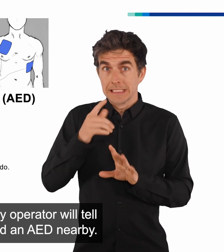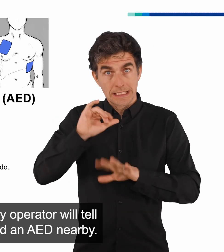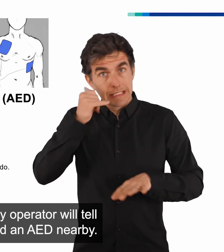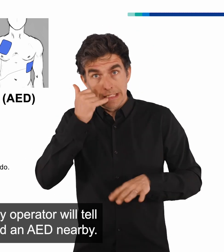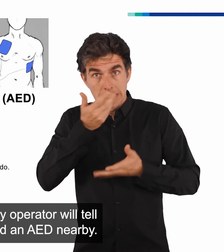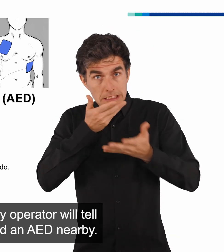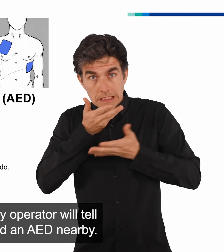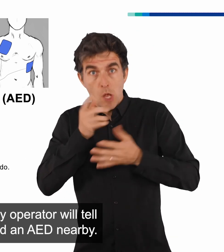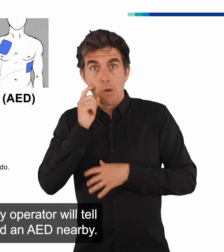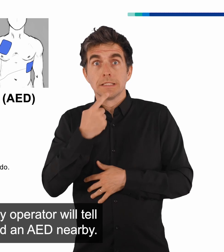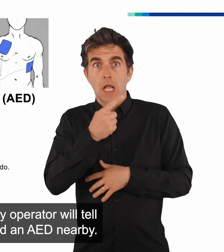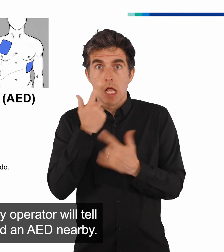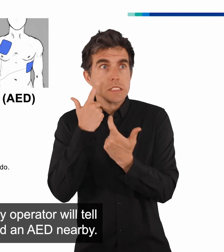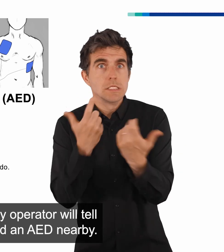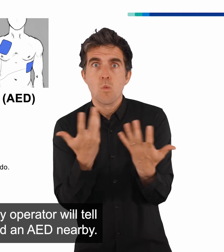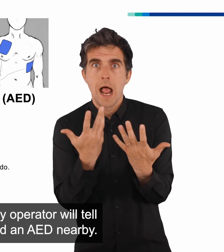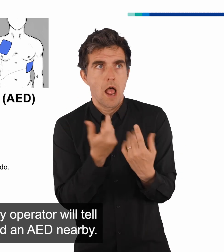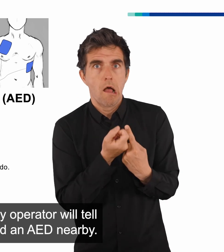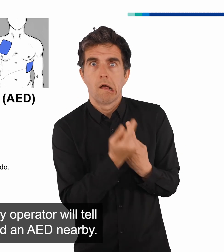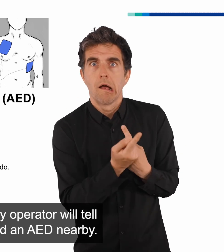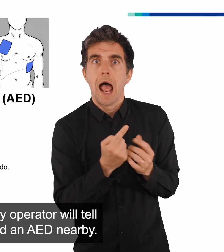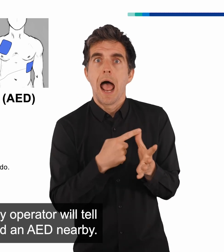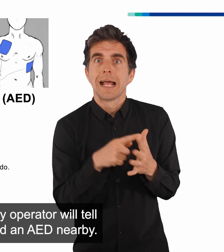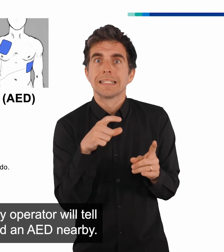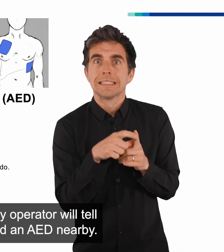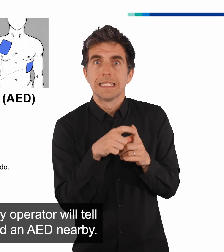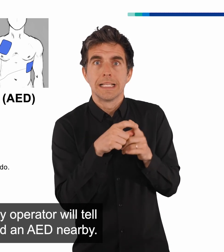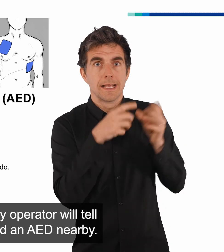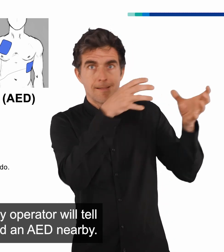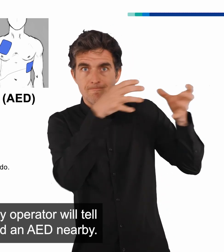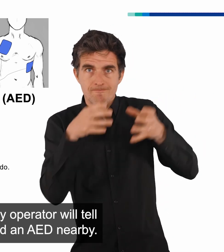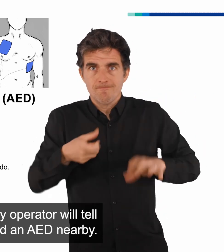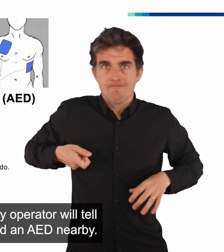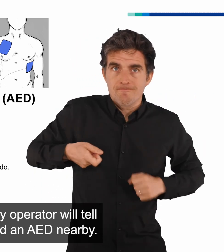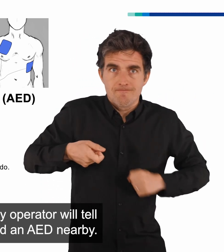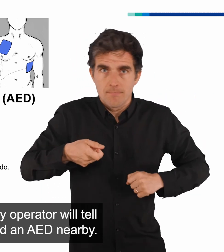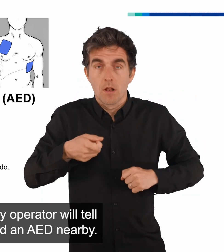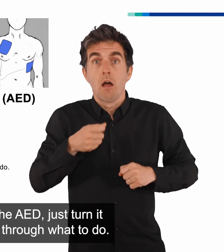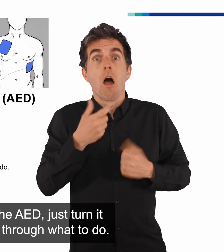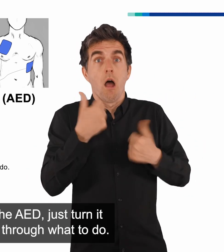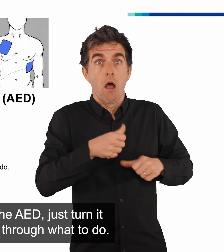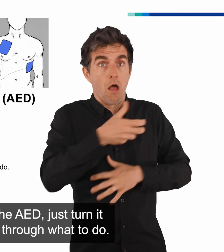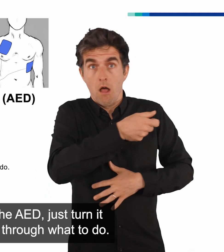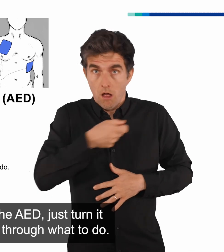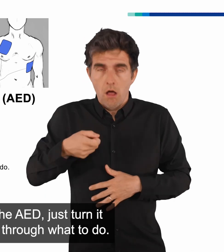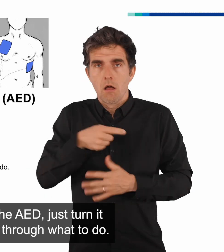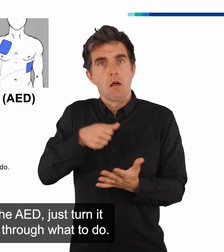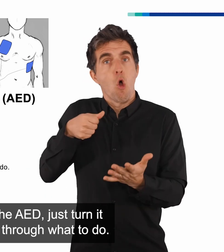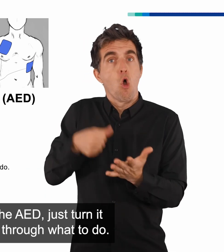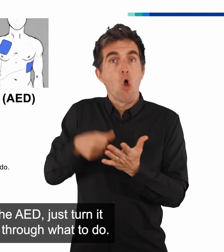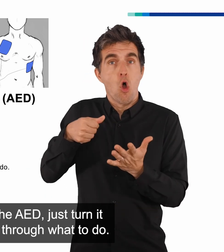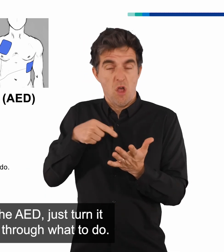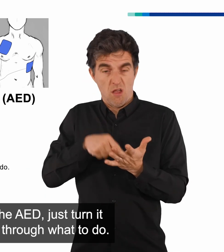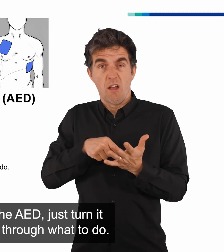When you get the AED, just turn it on. It would talk you through what to do. You can't